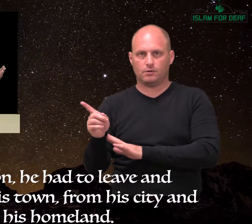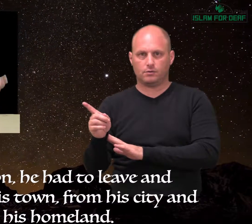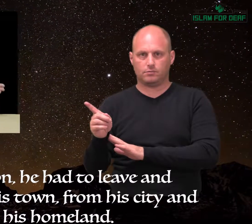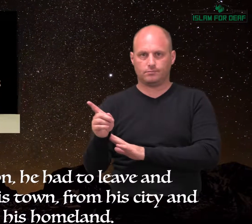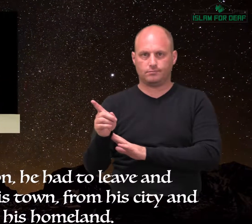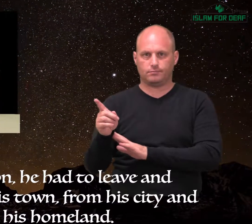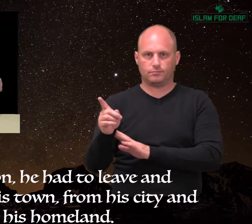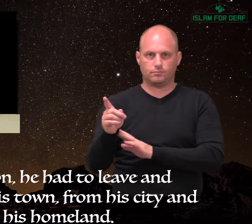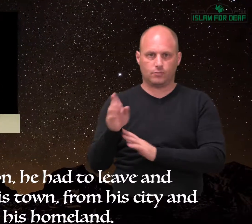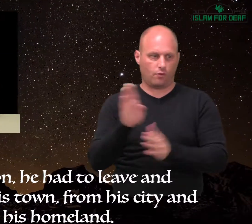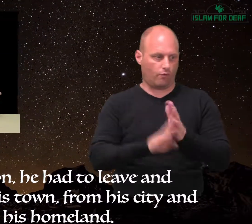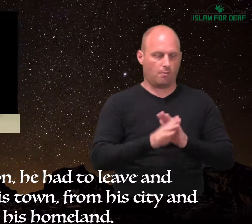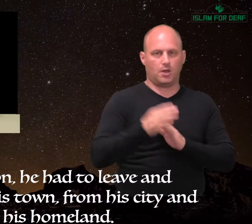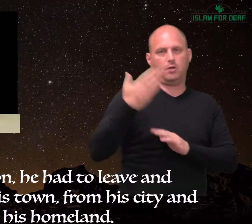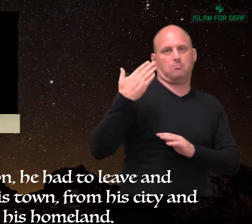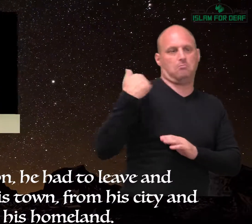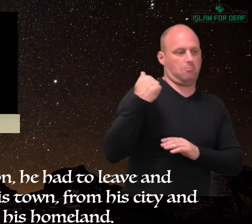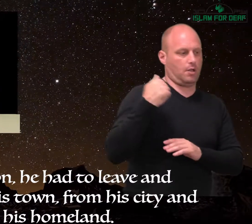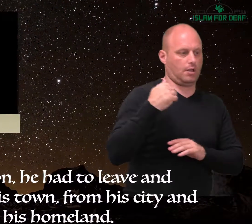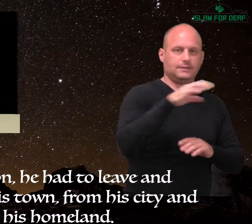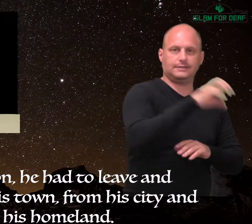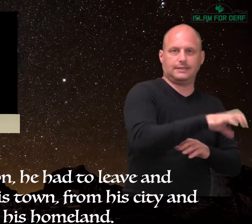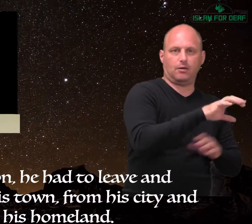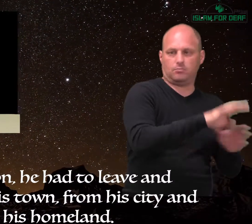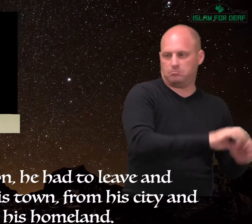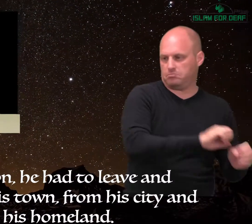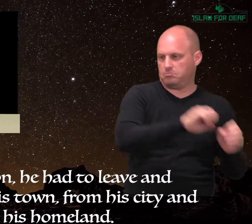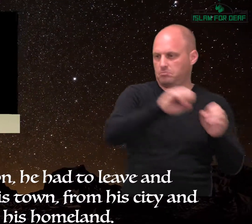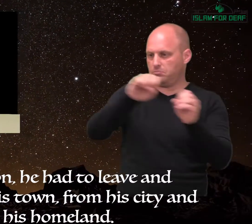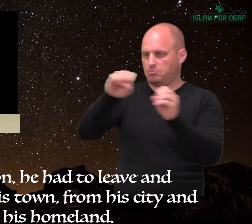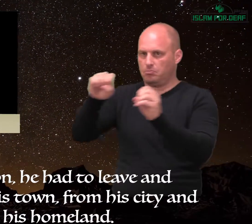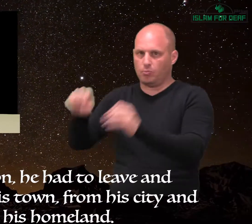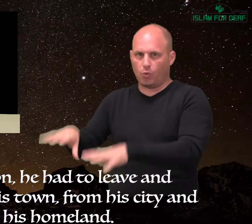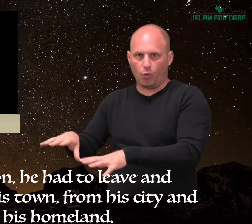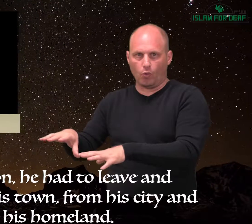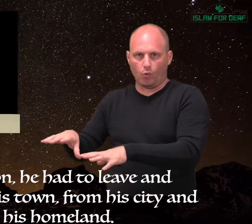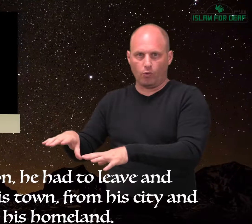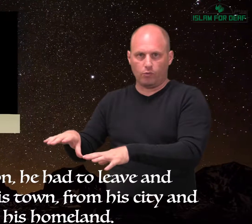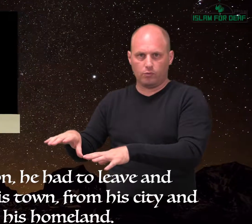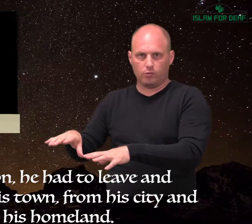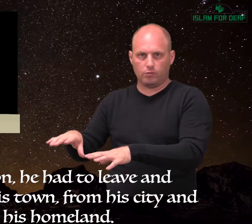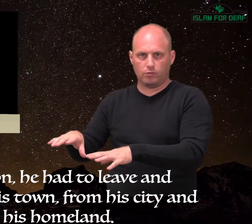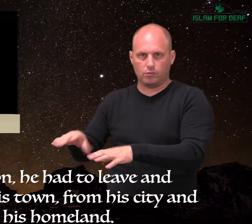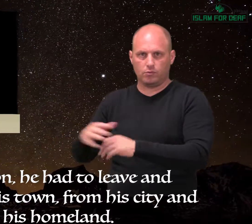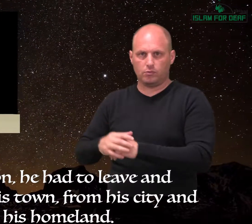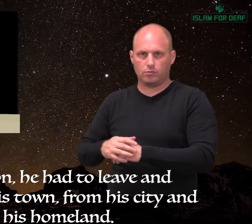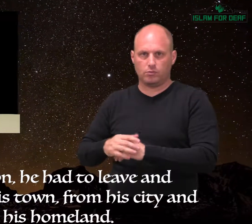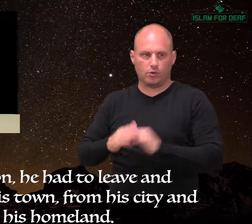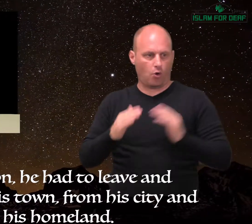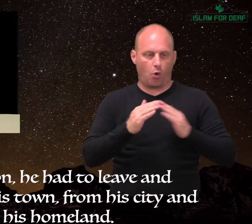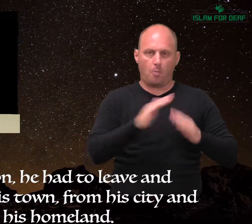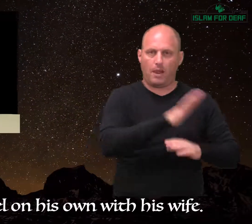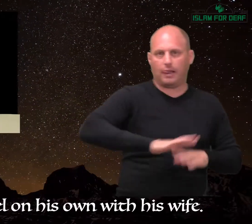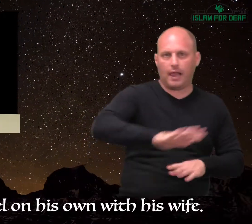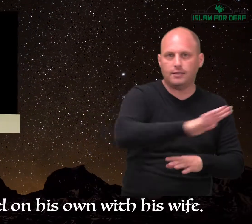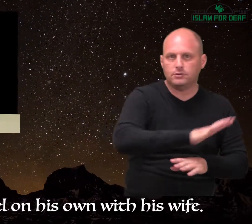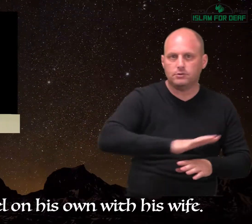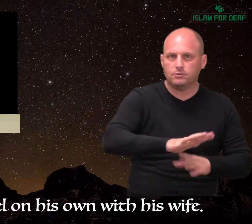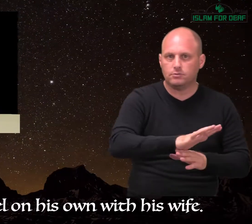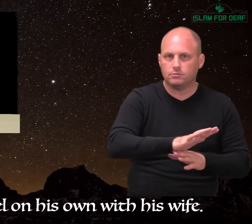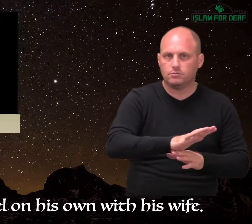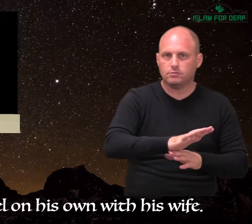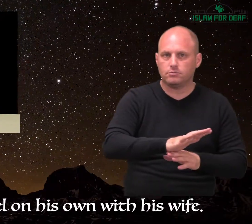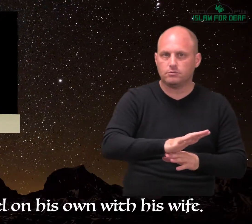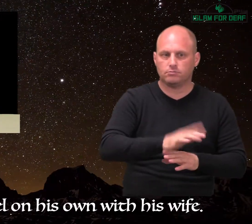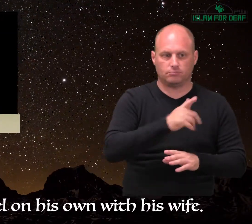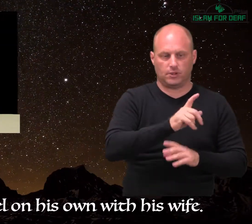region, from his town, from his city and even from his, you know, from homeland. And he